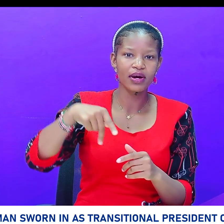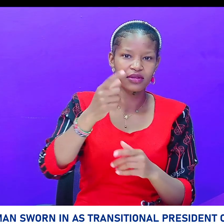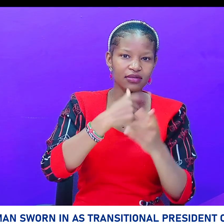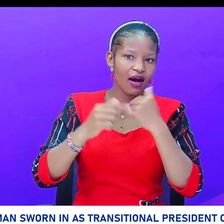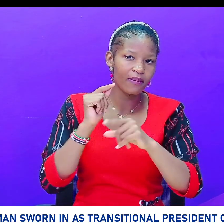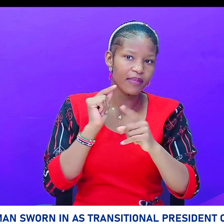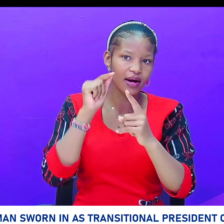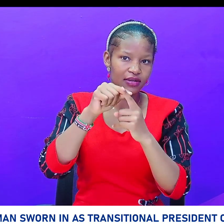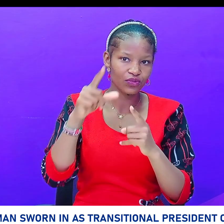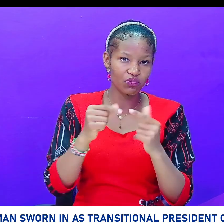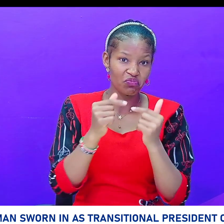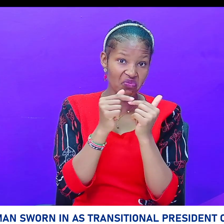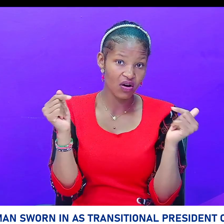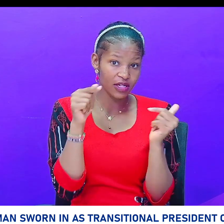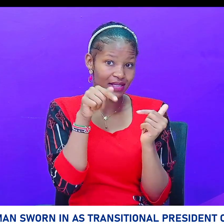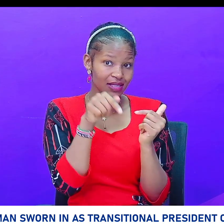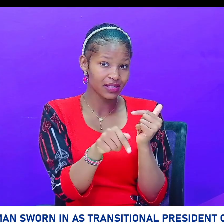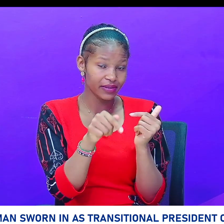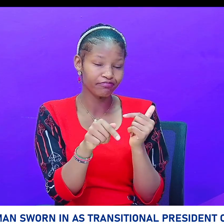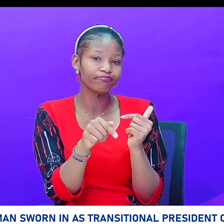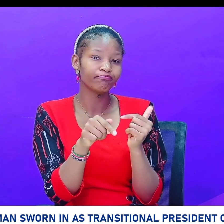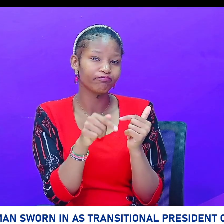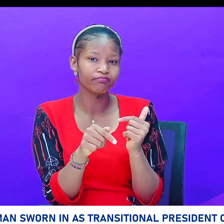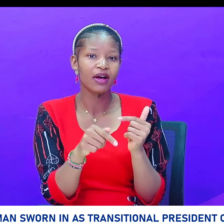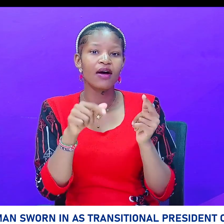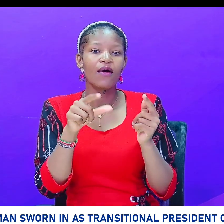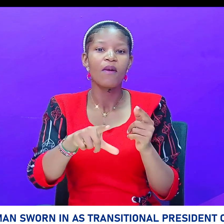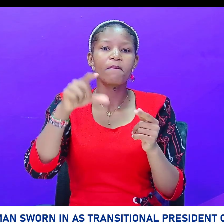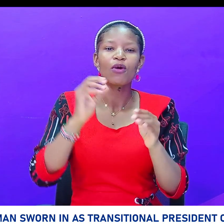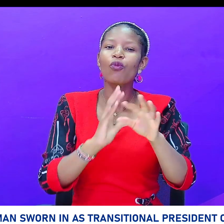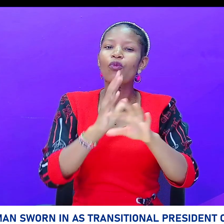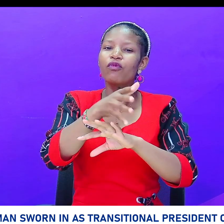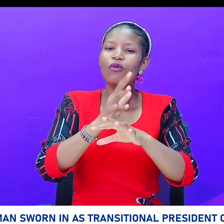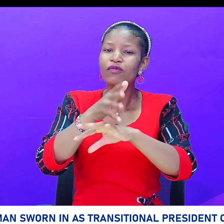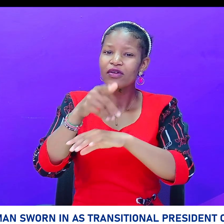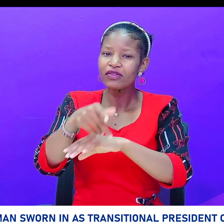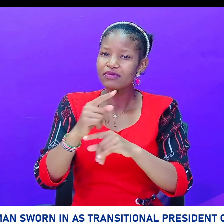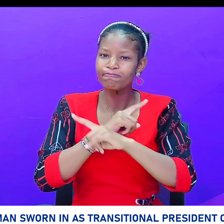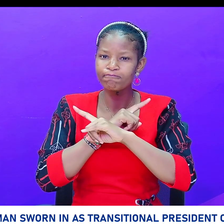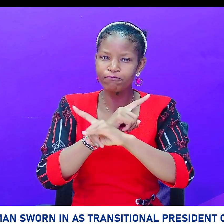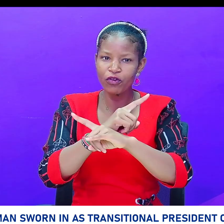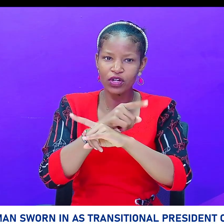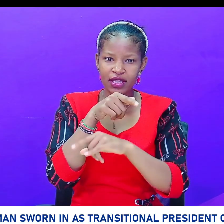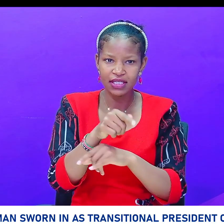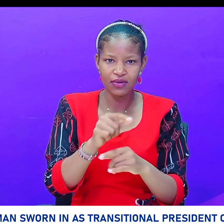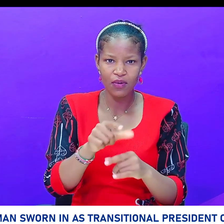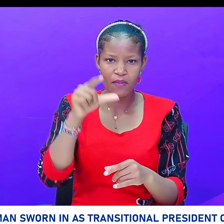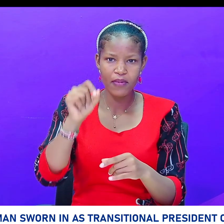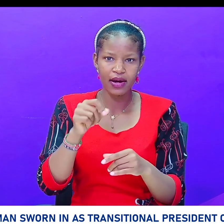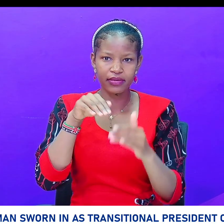The coup comes amid opposition accusations that Embalo lost the recent presidential election